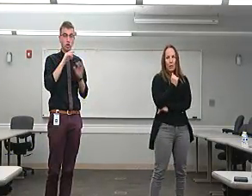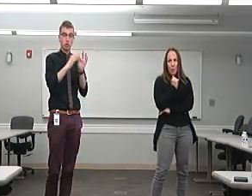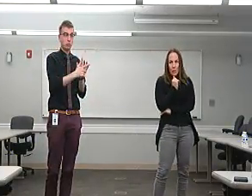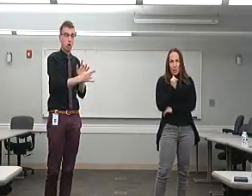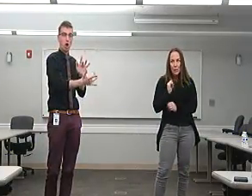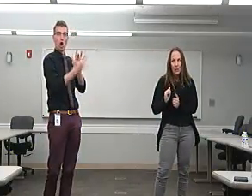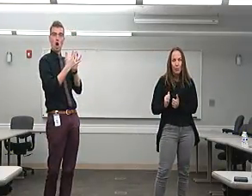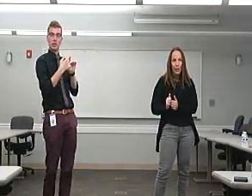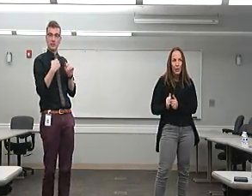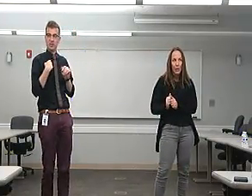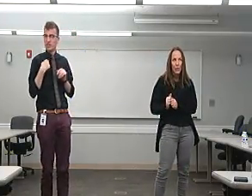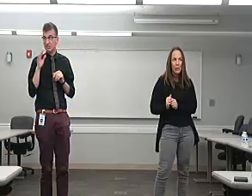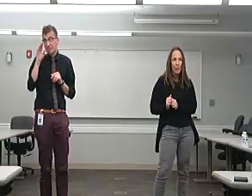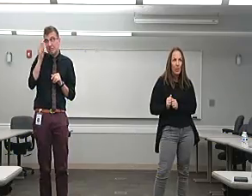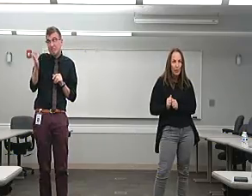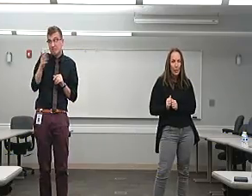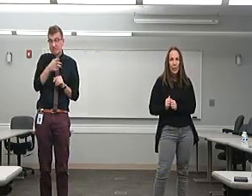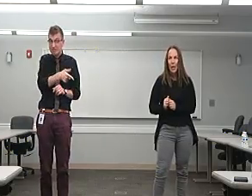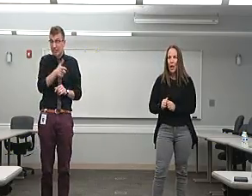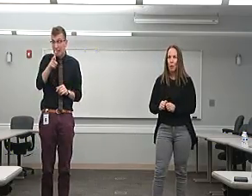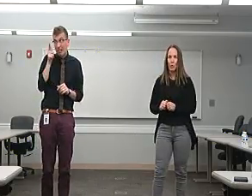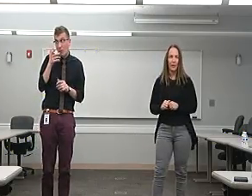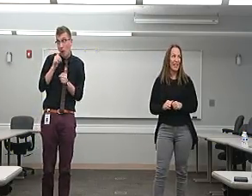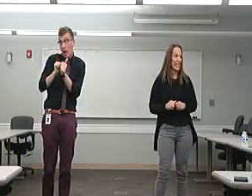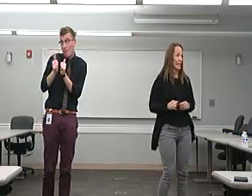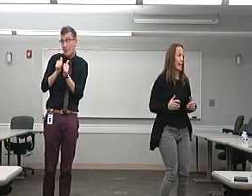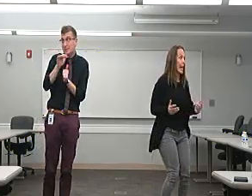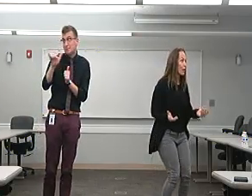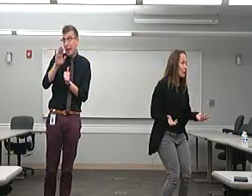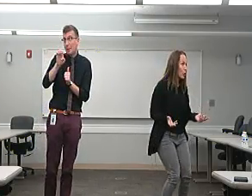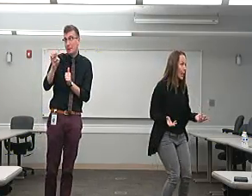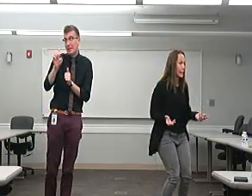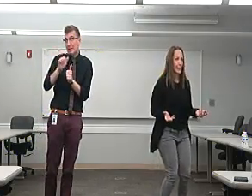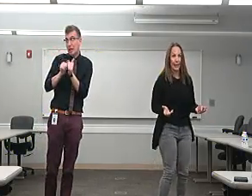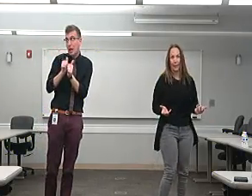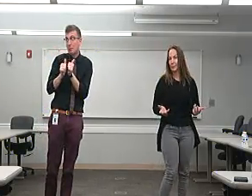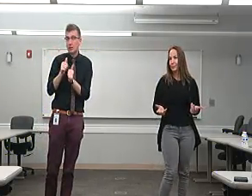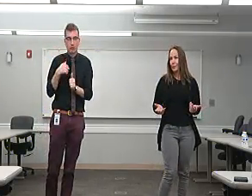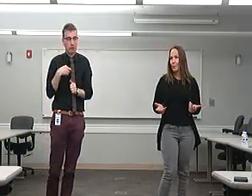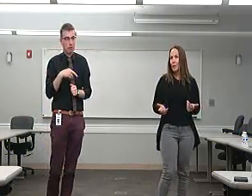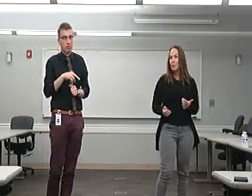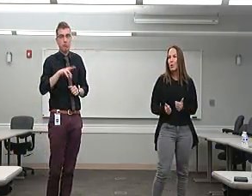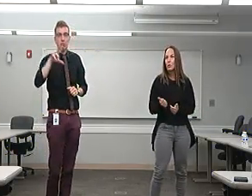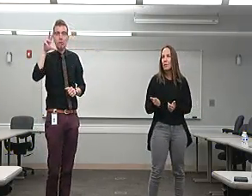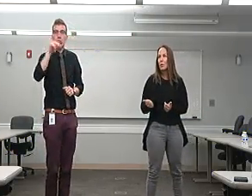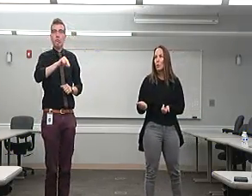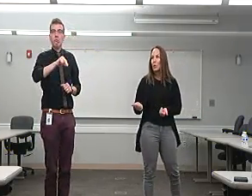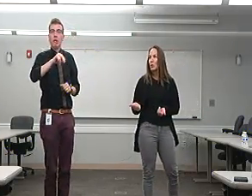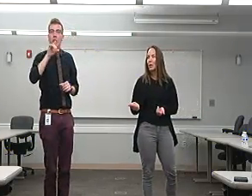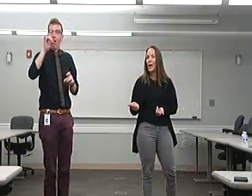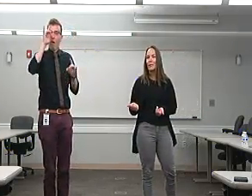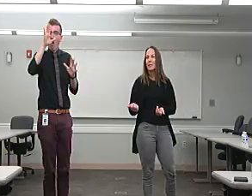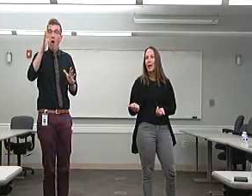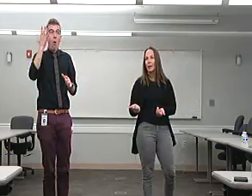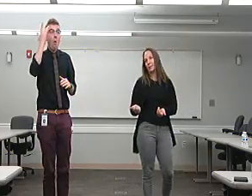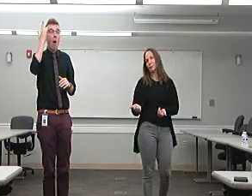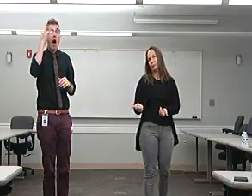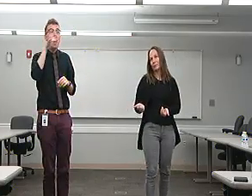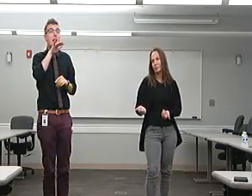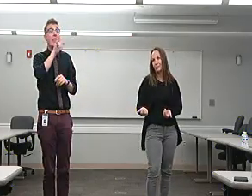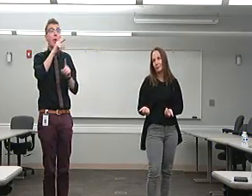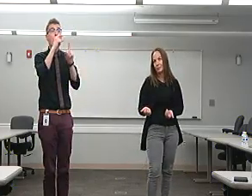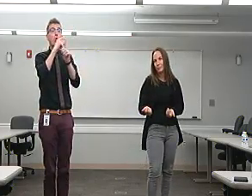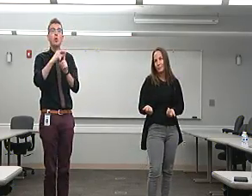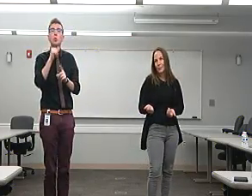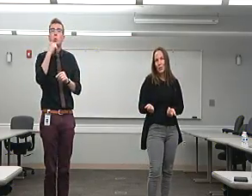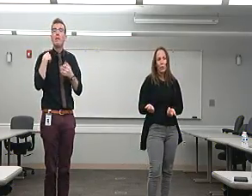compete in the spelling bee, and we're like, that's a terrible idea, because most of those words don't have a sign.